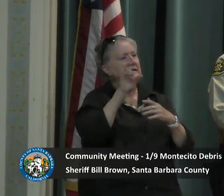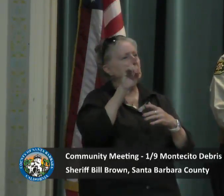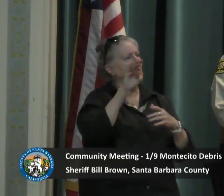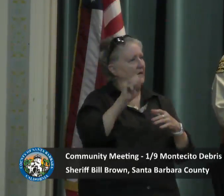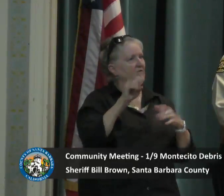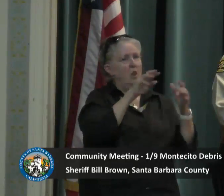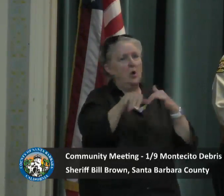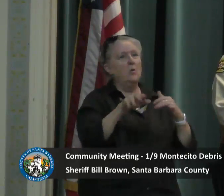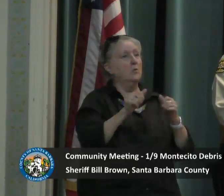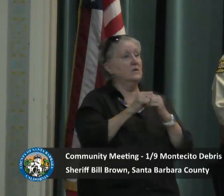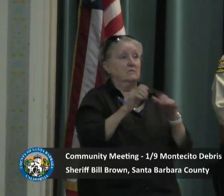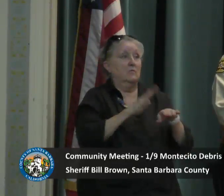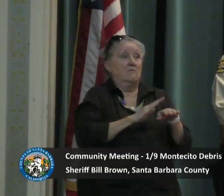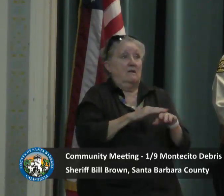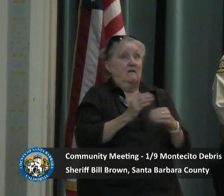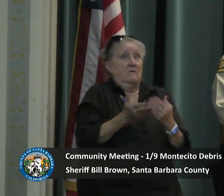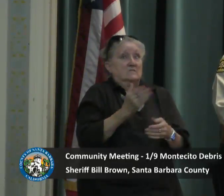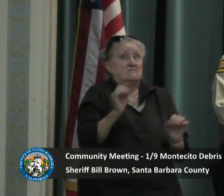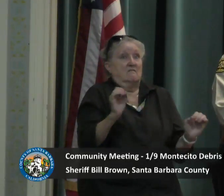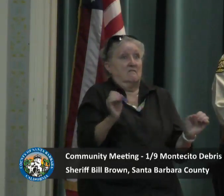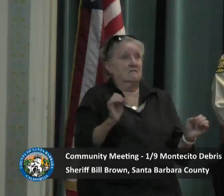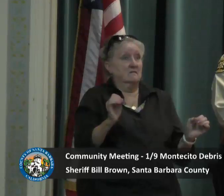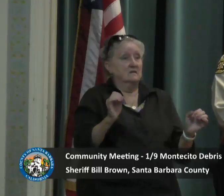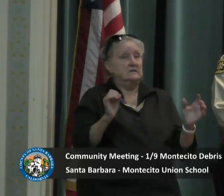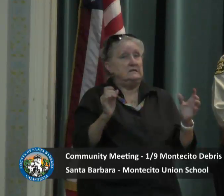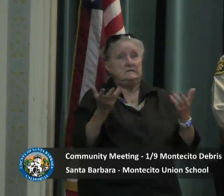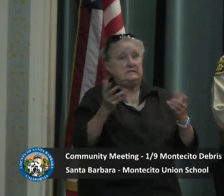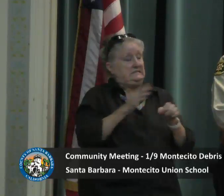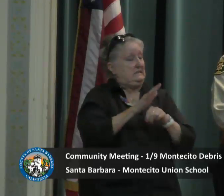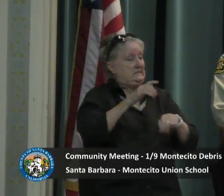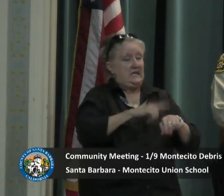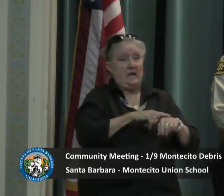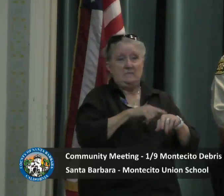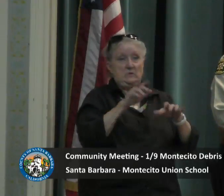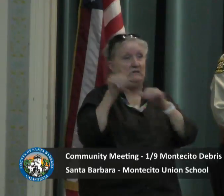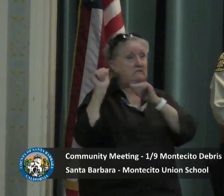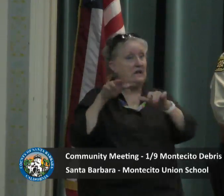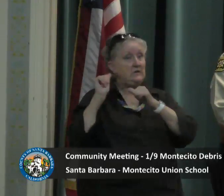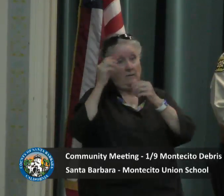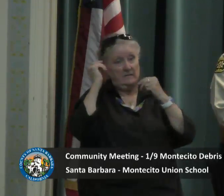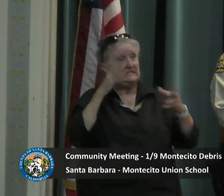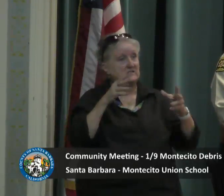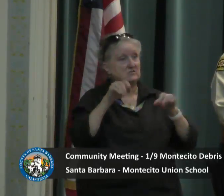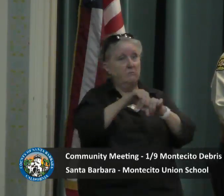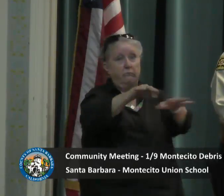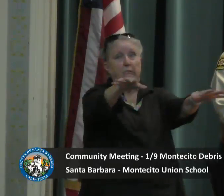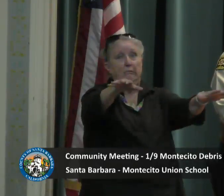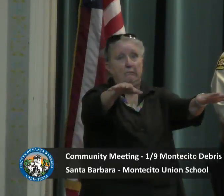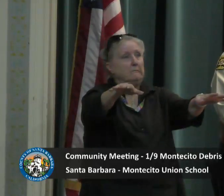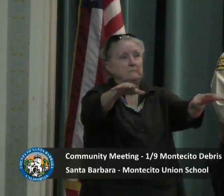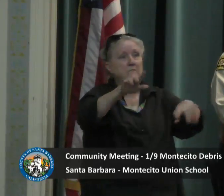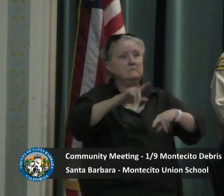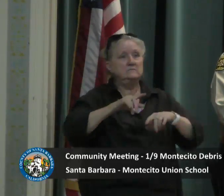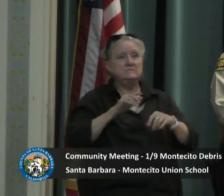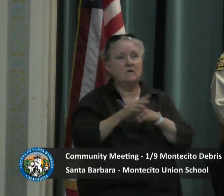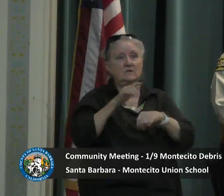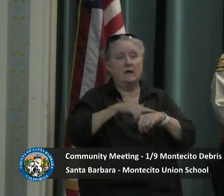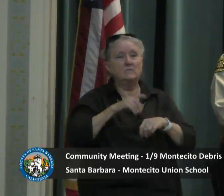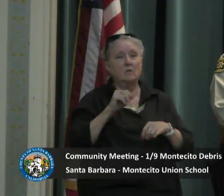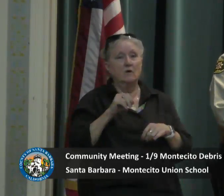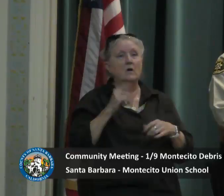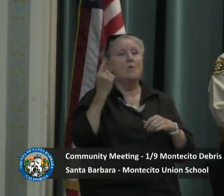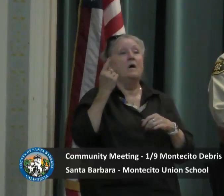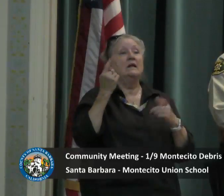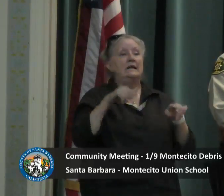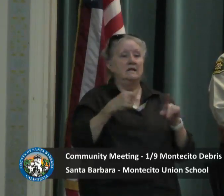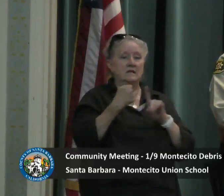warning. And there may not be time to get evacuation messages. One such storm